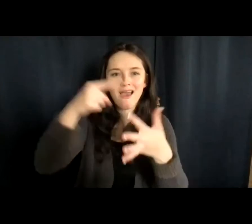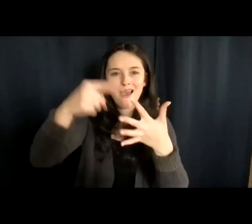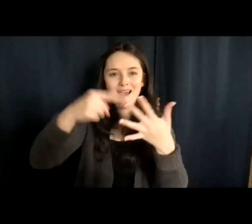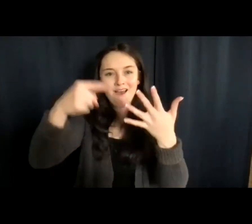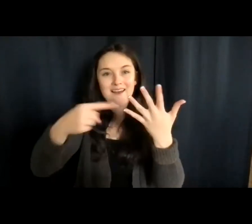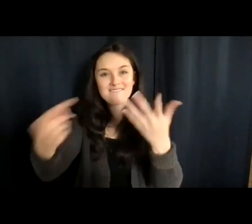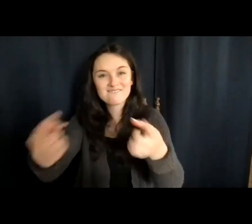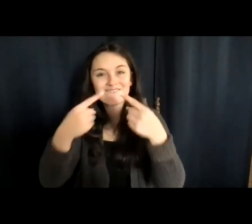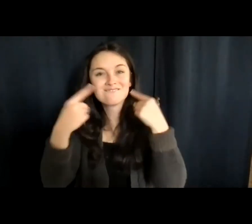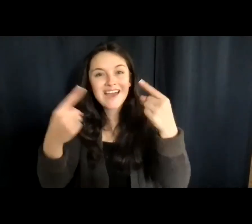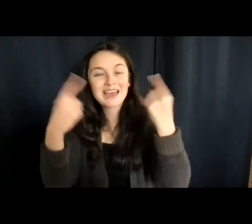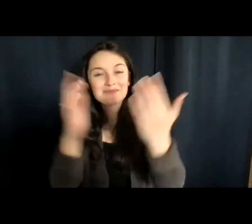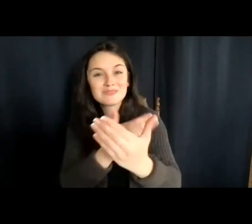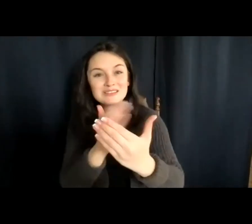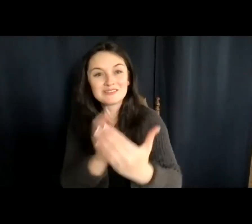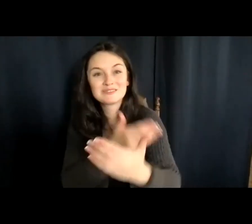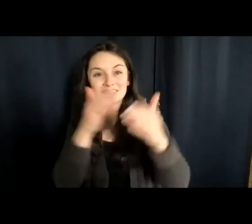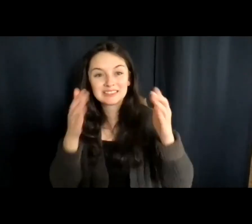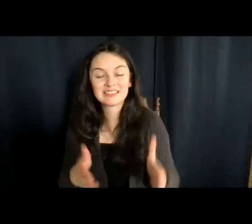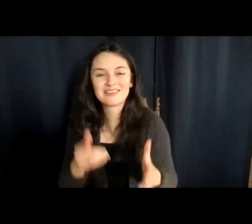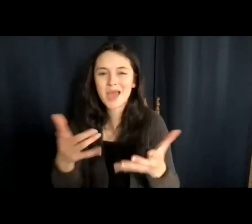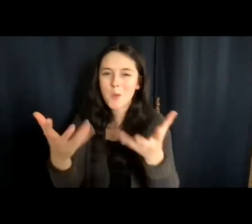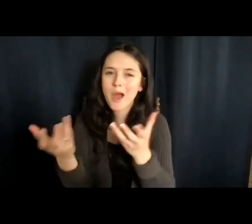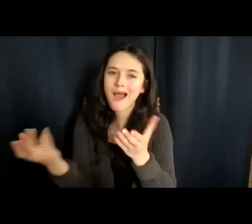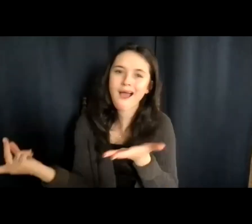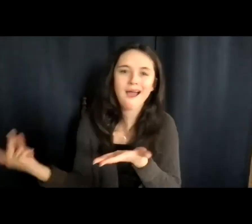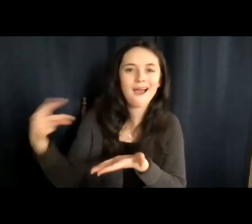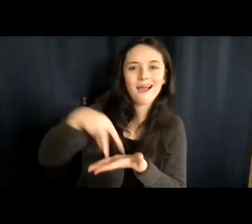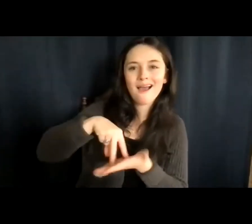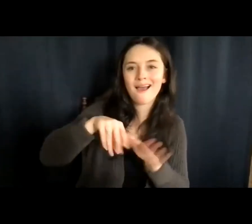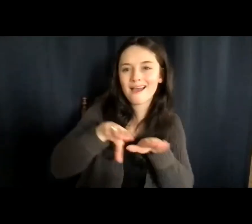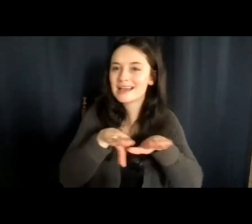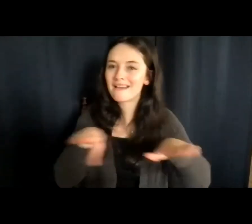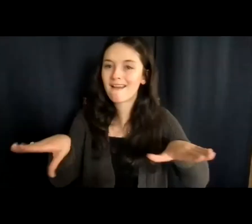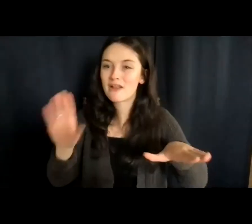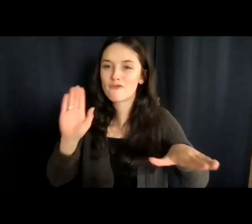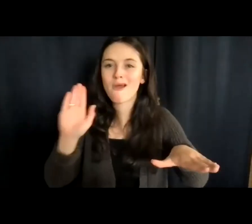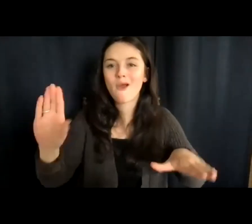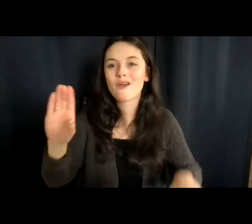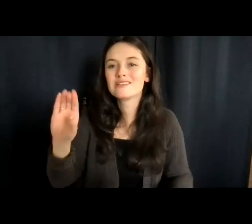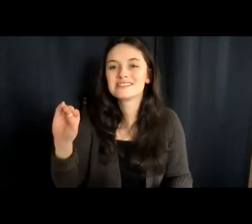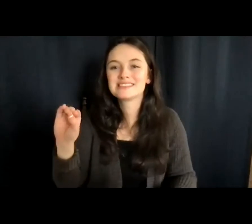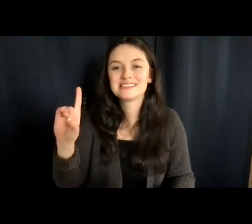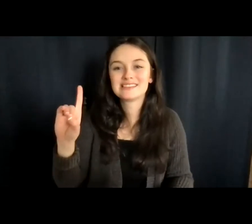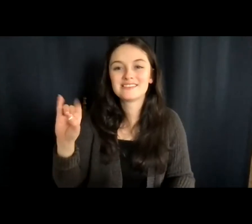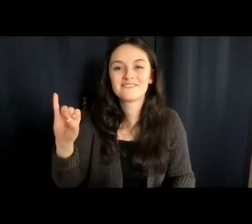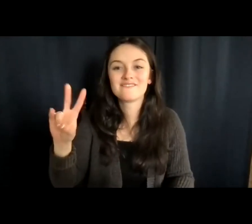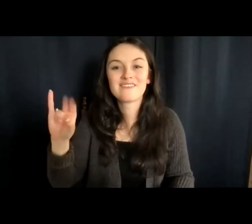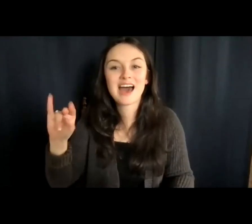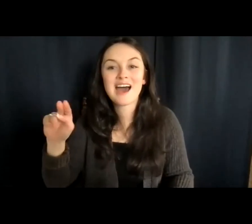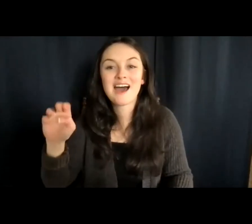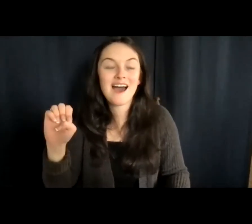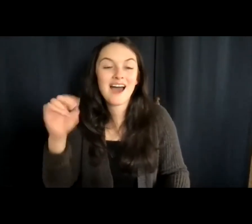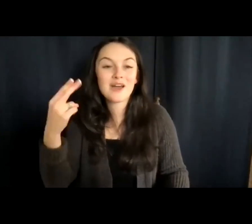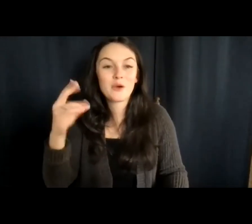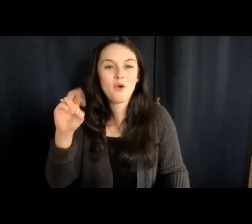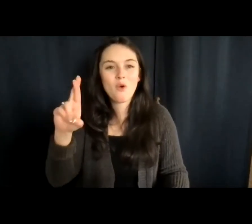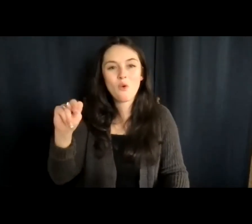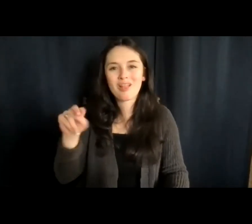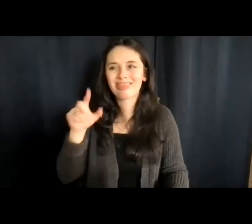They wanted to be on the bandstand with Melba and her divine horn. They wanted to play Melba's music.